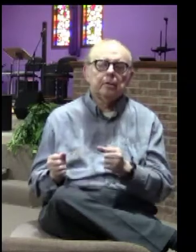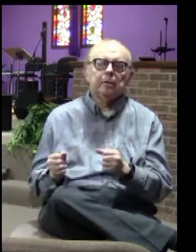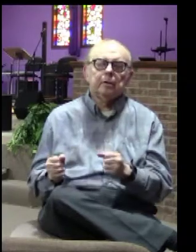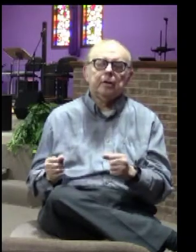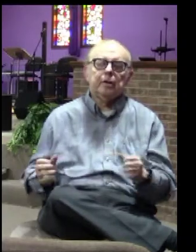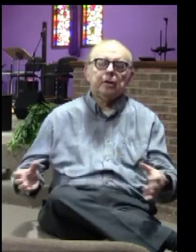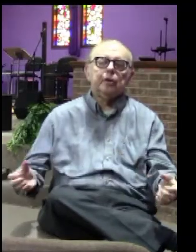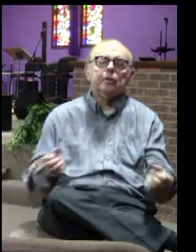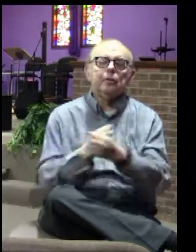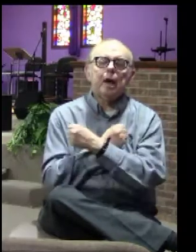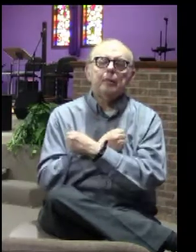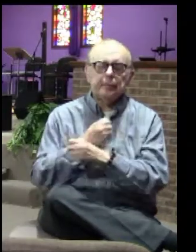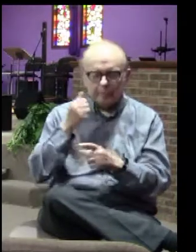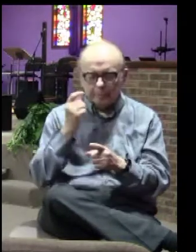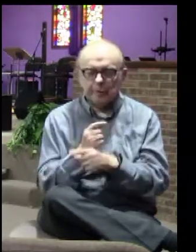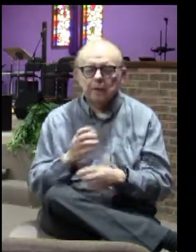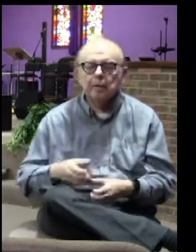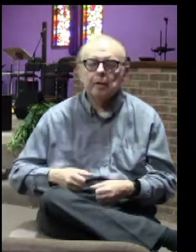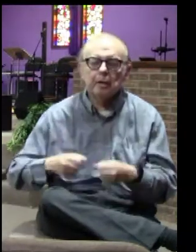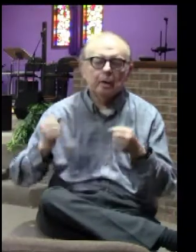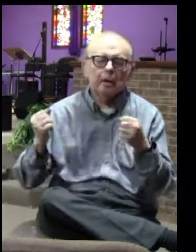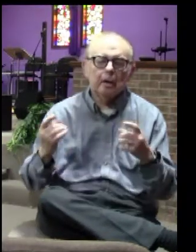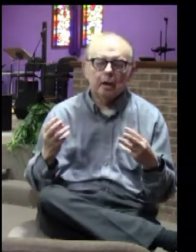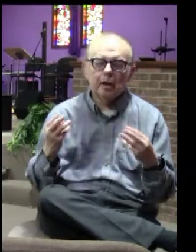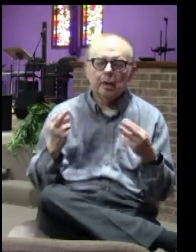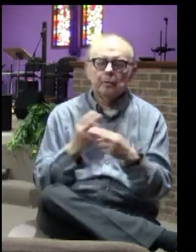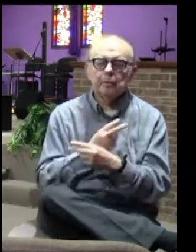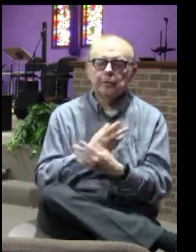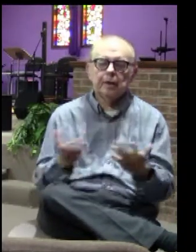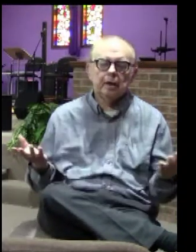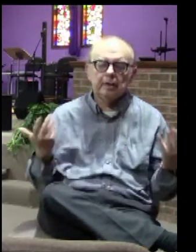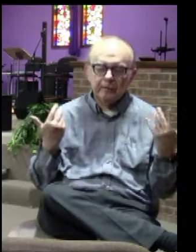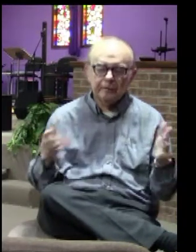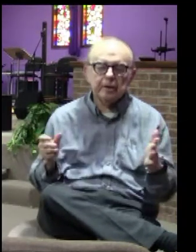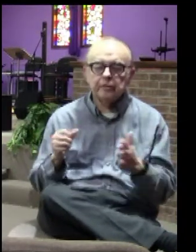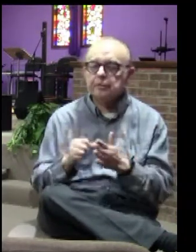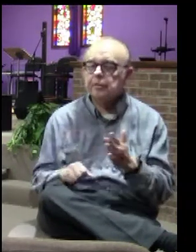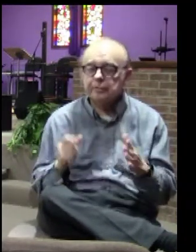up, right? That's the worst thing in the world that you can do right after surgery.